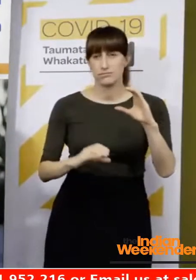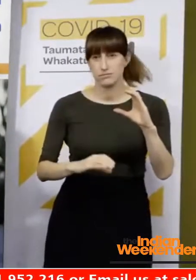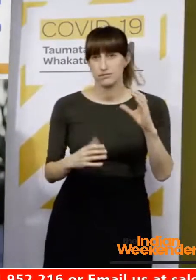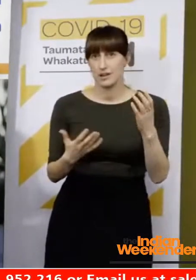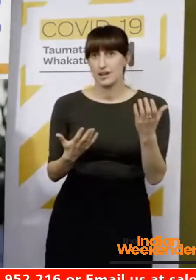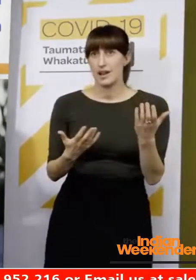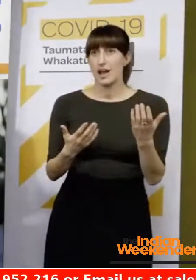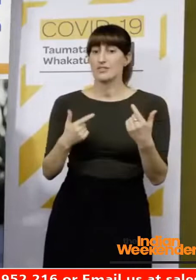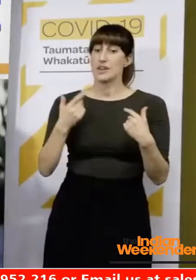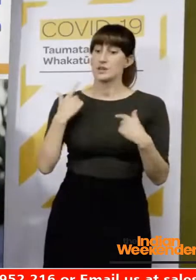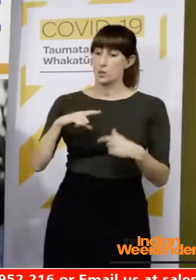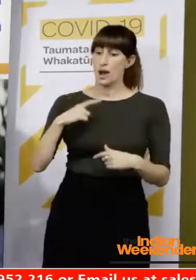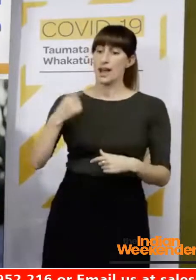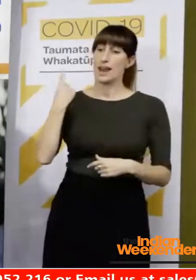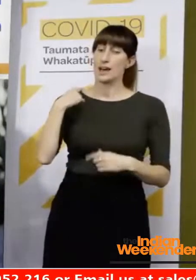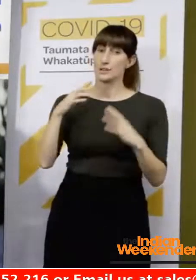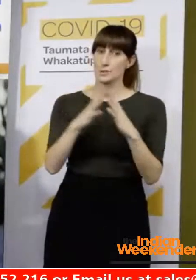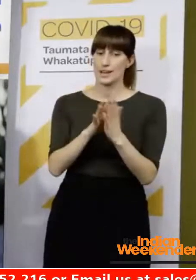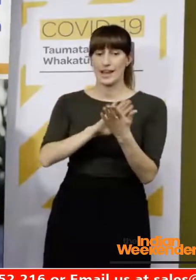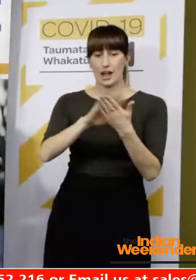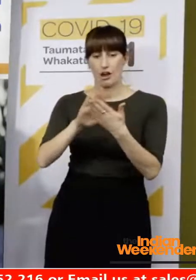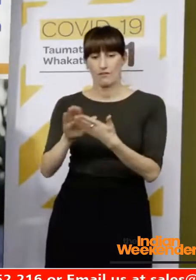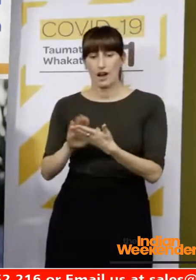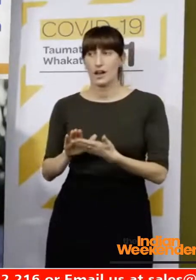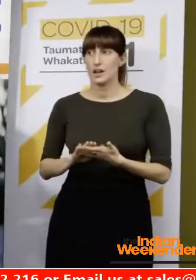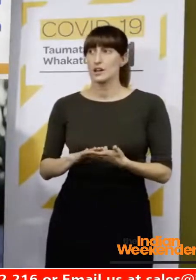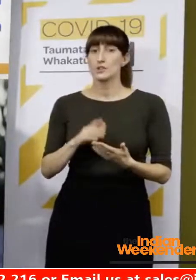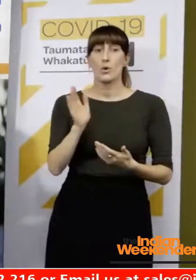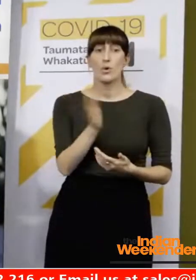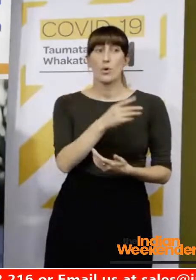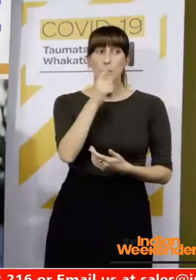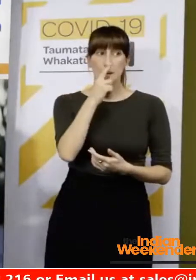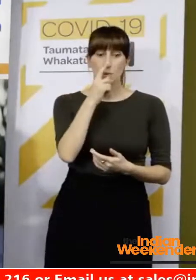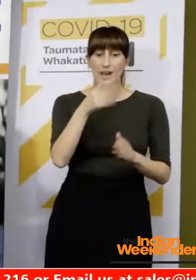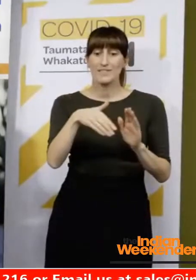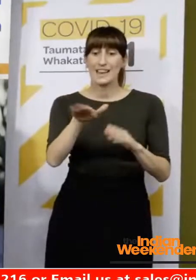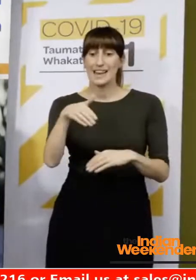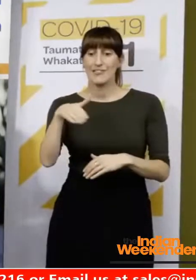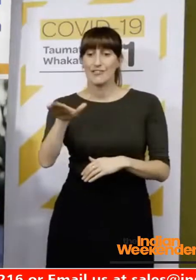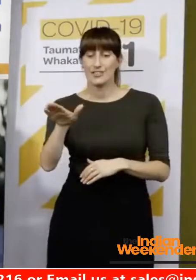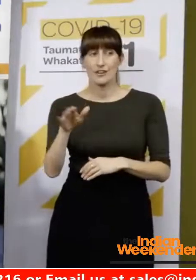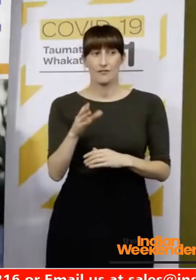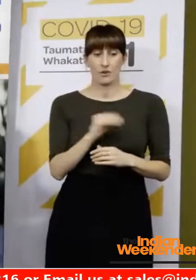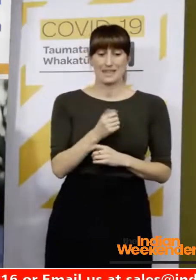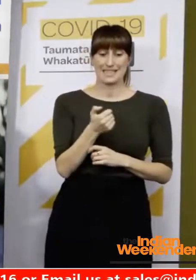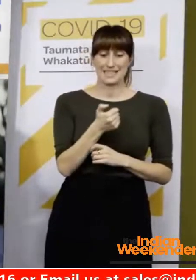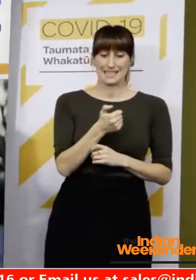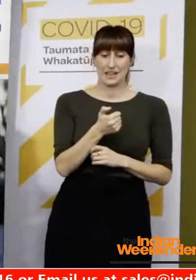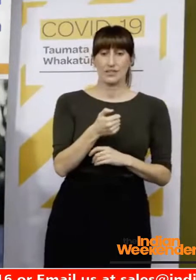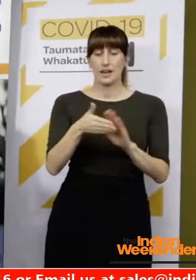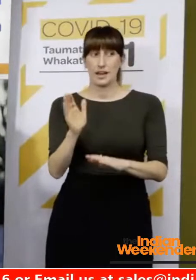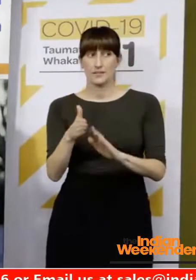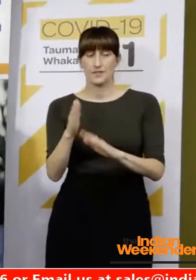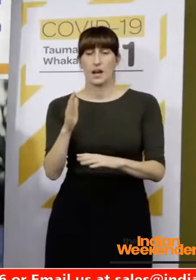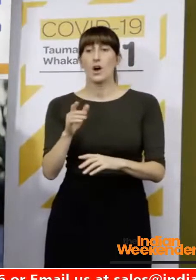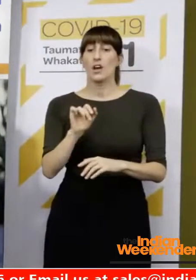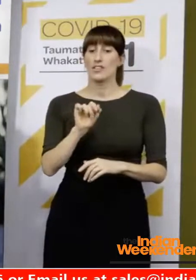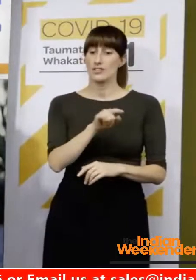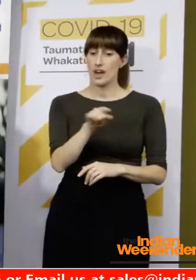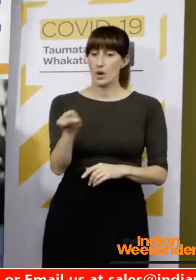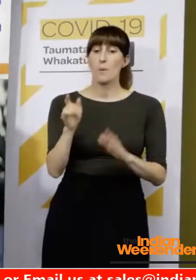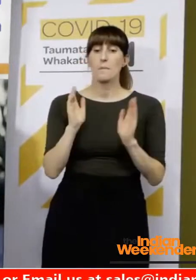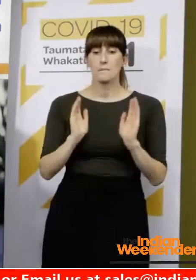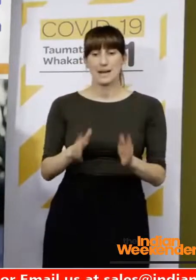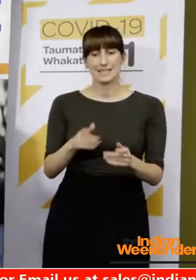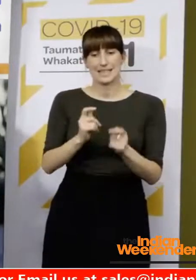That's what I clarified last week, and so everyone who has left since the 16th will have needed to return a negative test, to Australia, and they had to isolate.